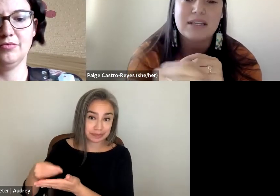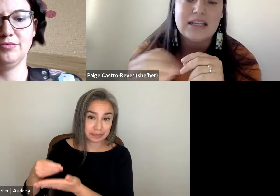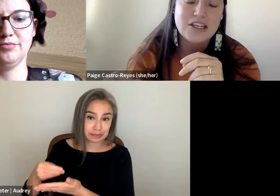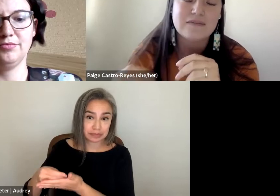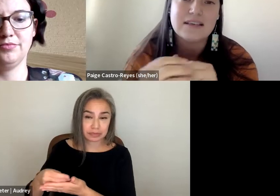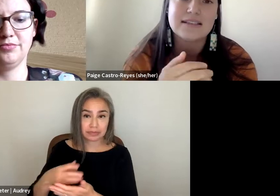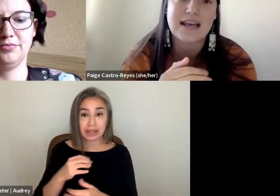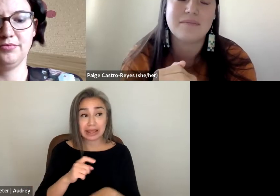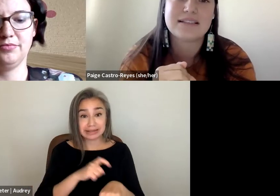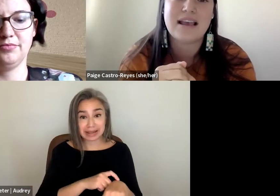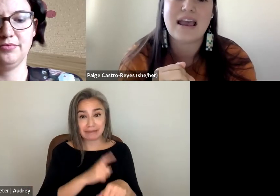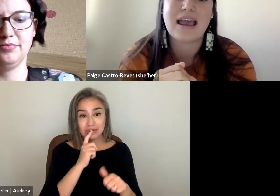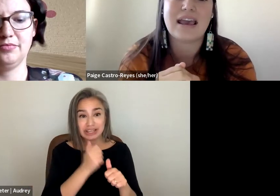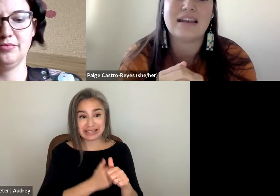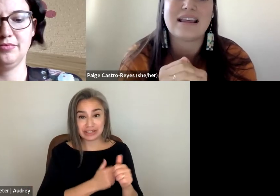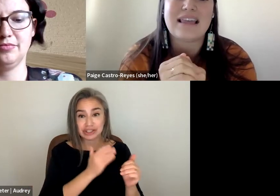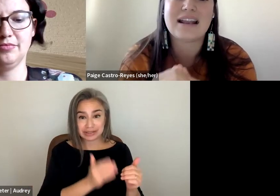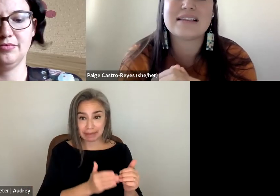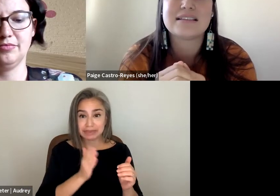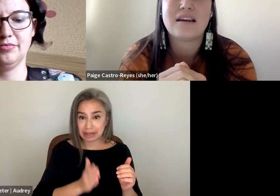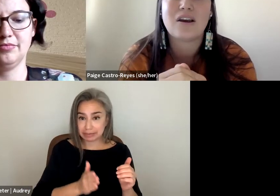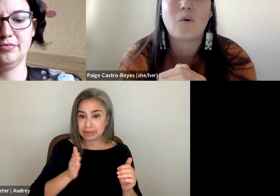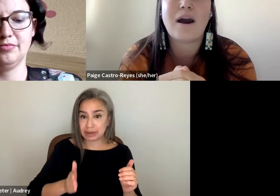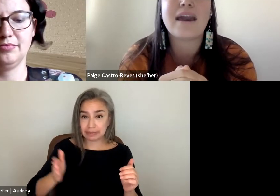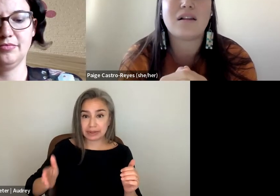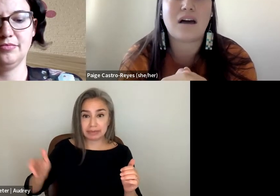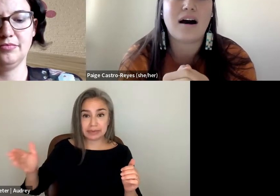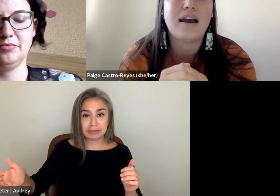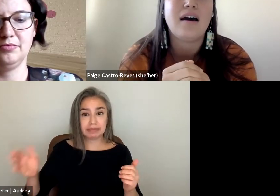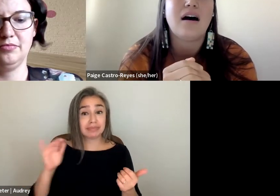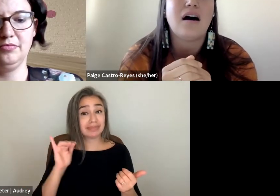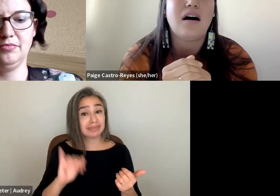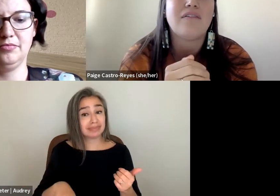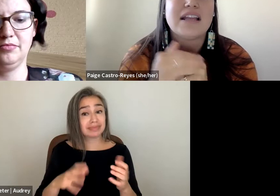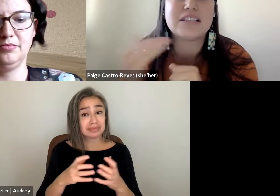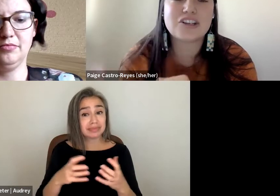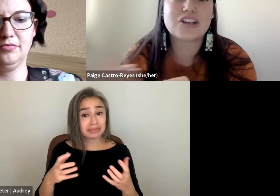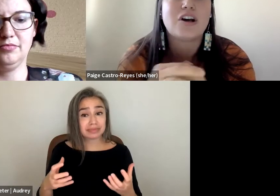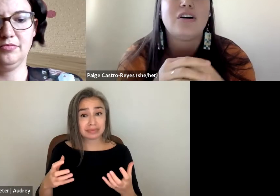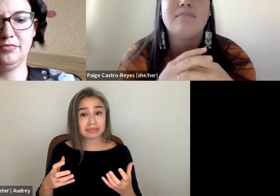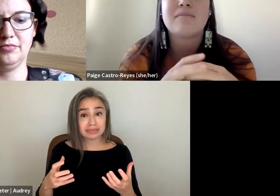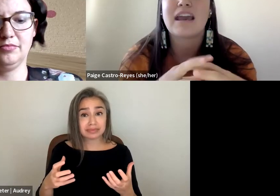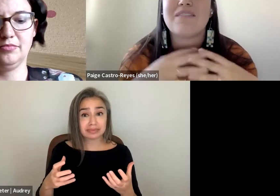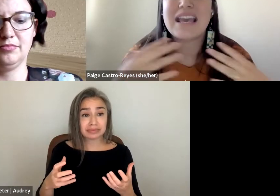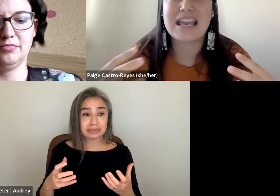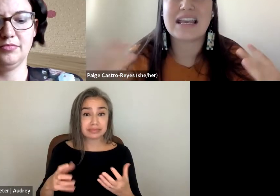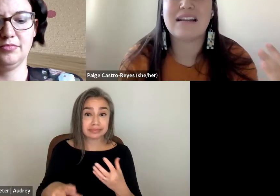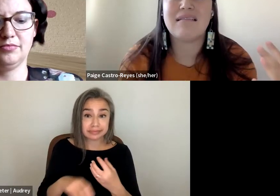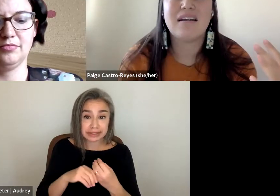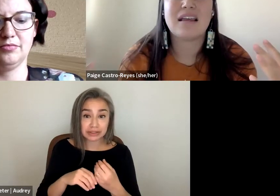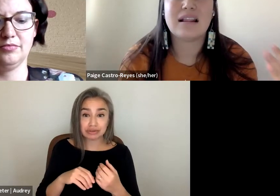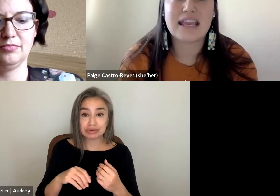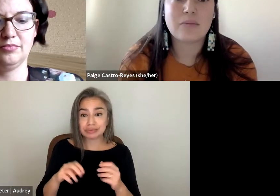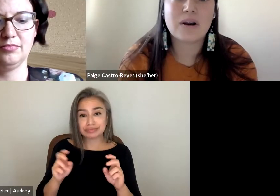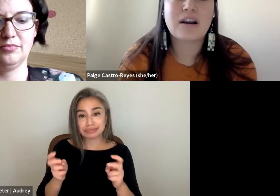in between each of these steps. And that is quite a lot of additional kind of